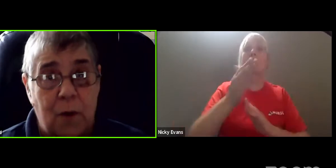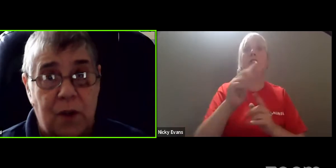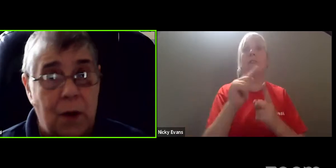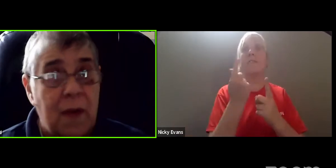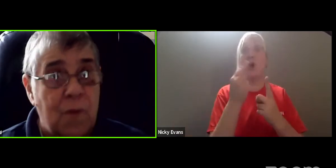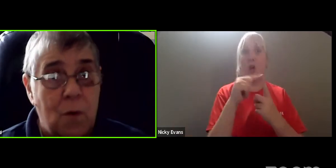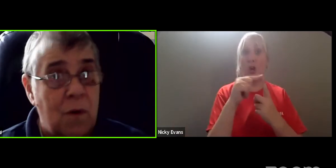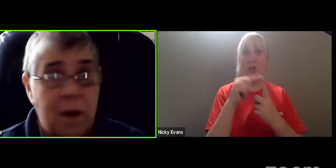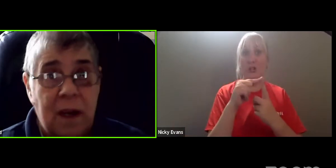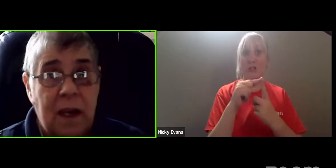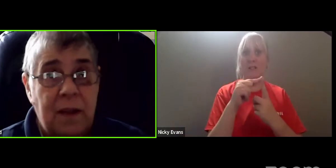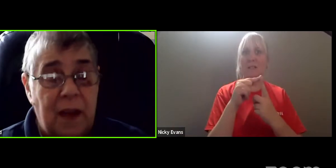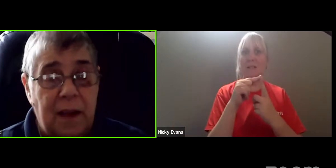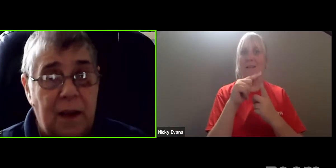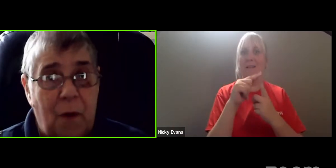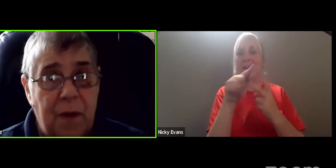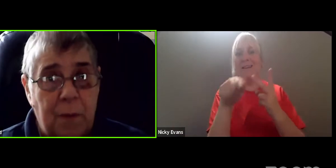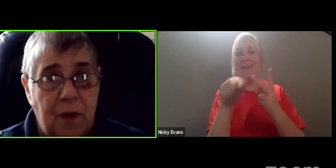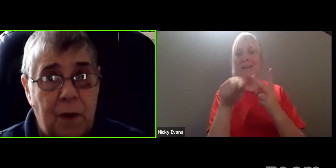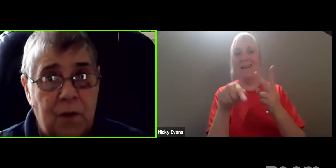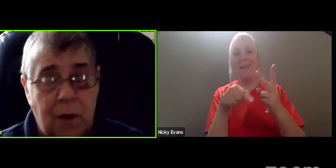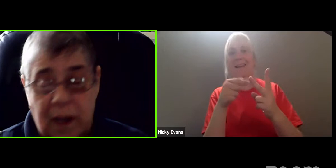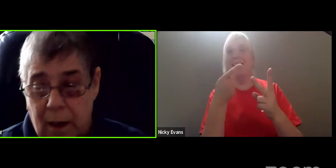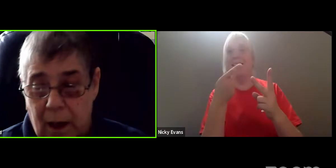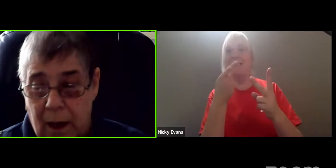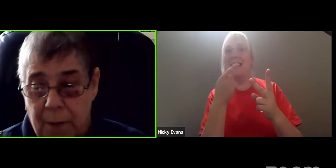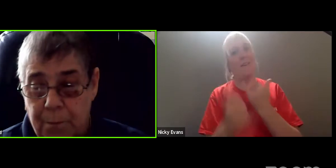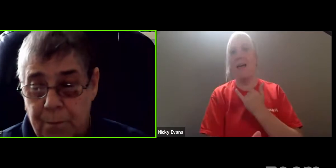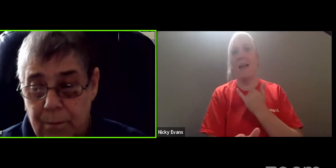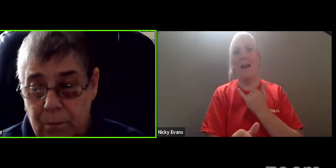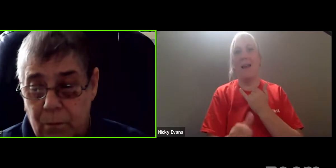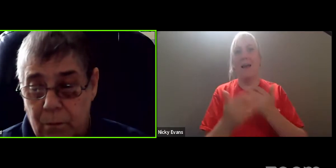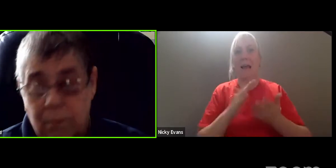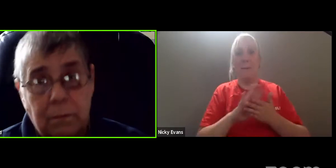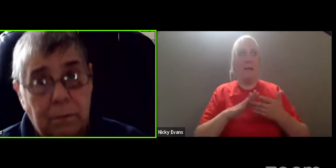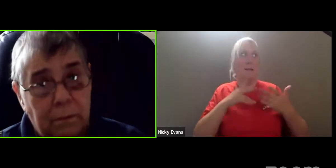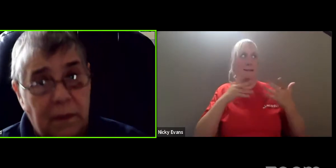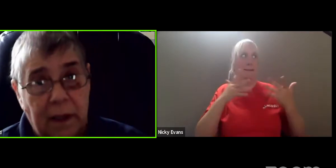second post, so therefore they find themselves not